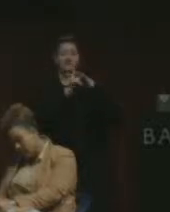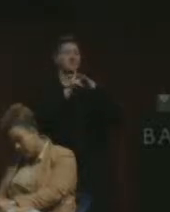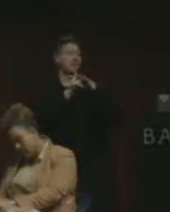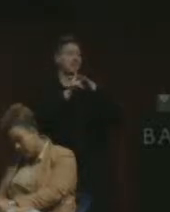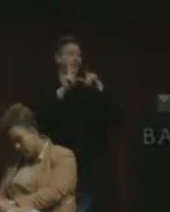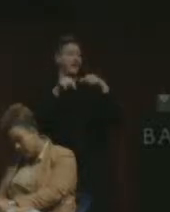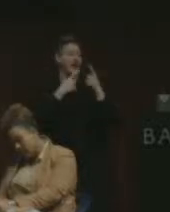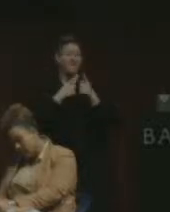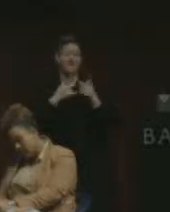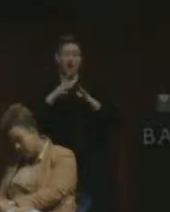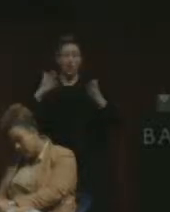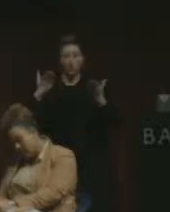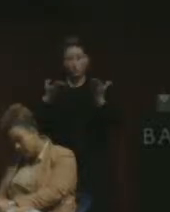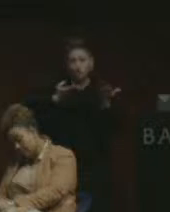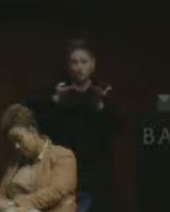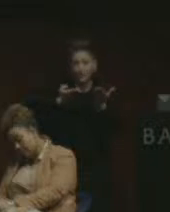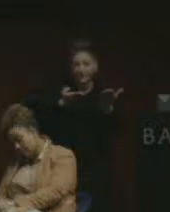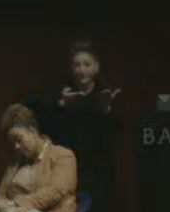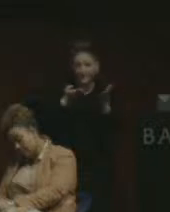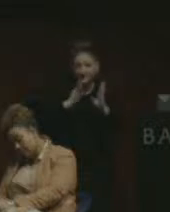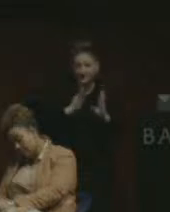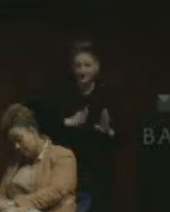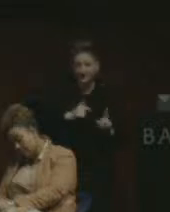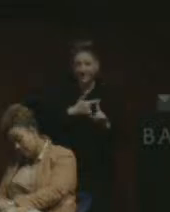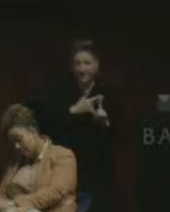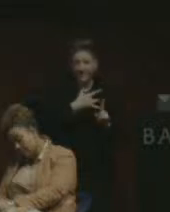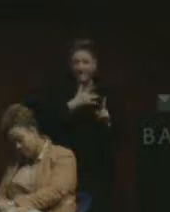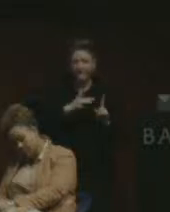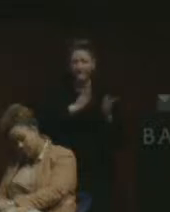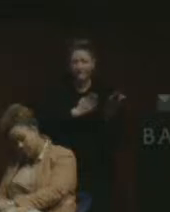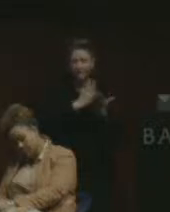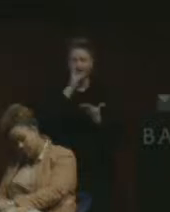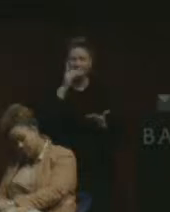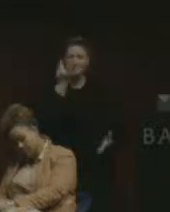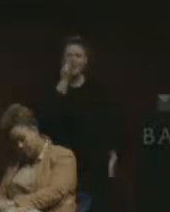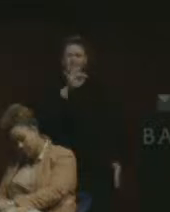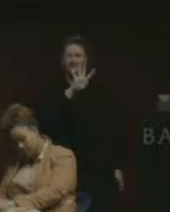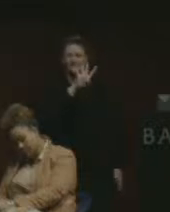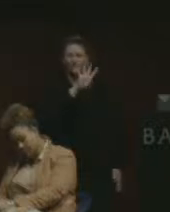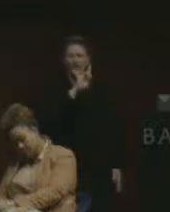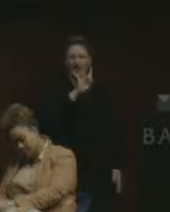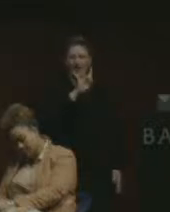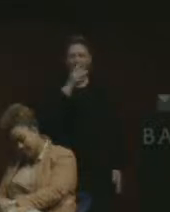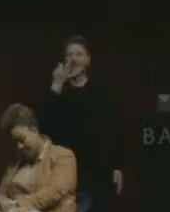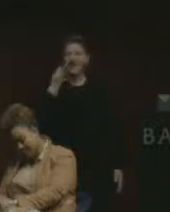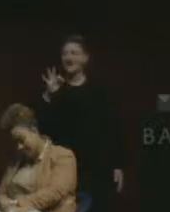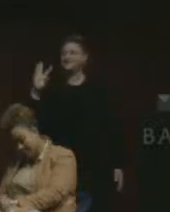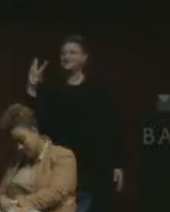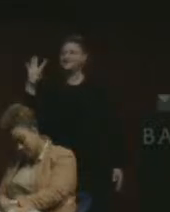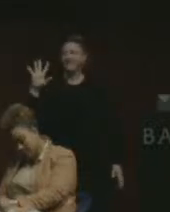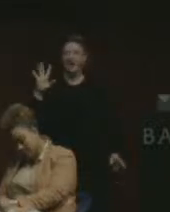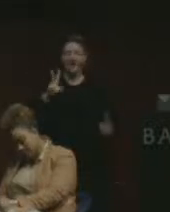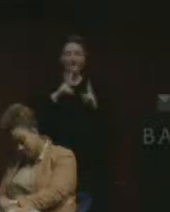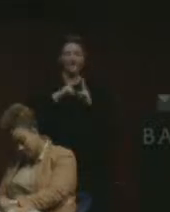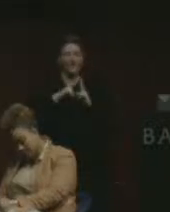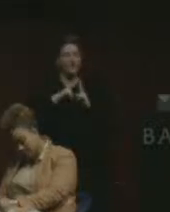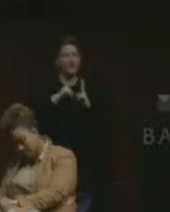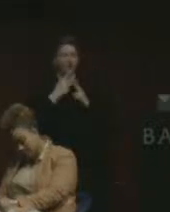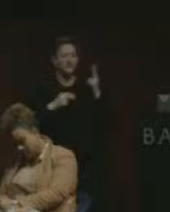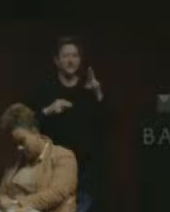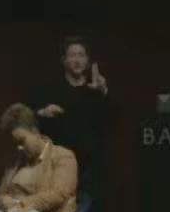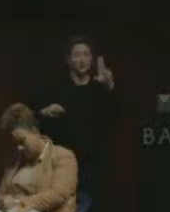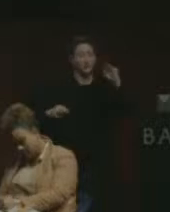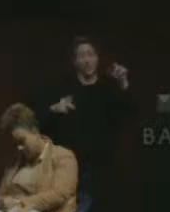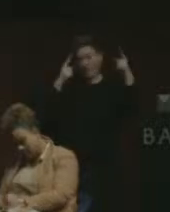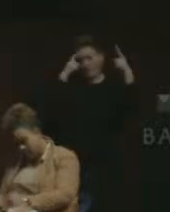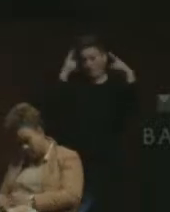about servants as the source of rights, and that was in 1948 and 1965. And both times the UN came to agree